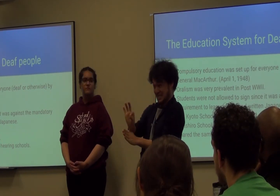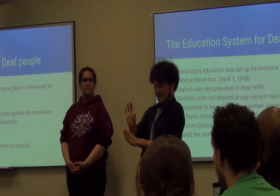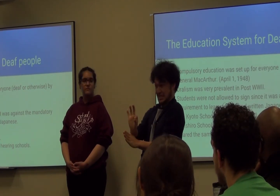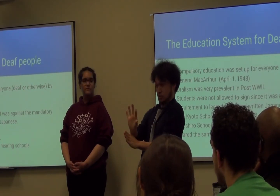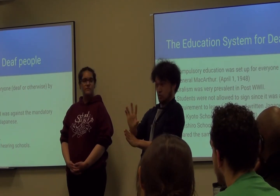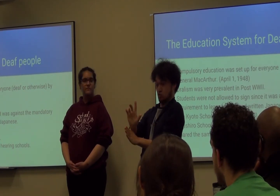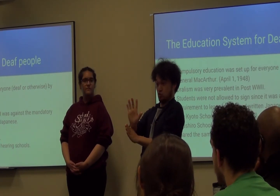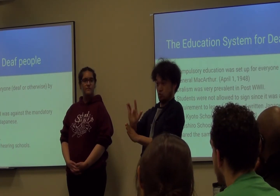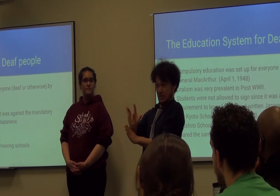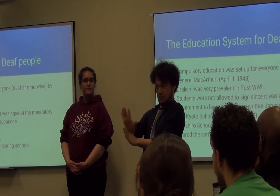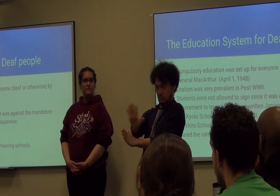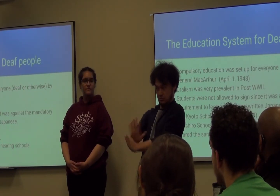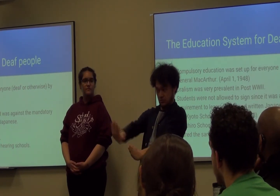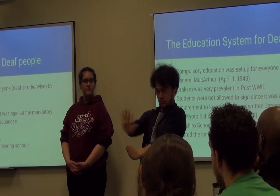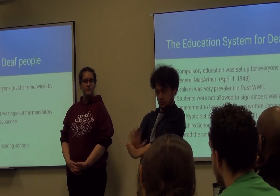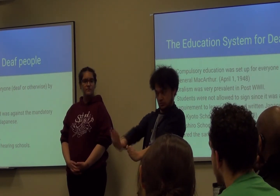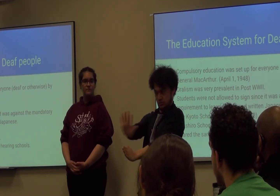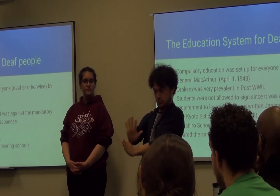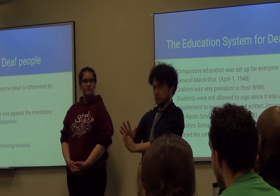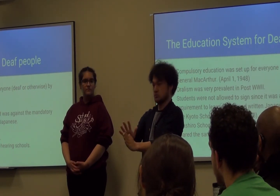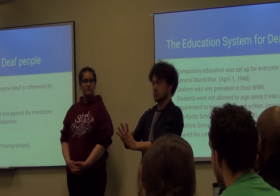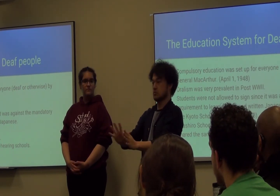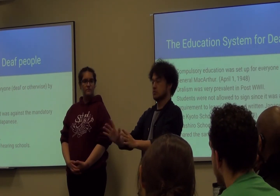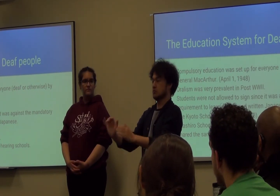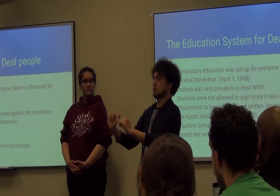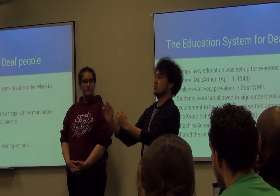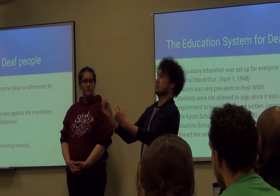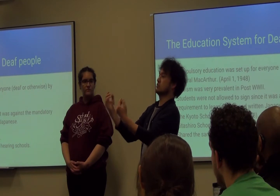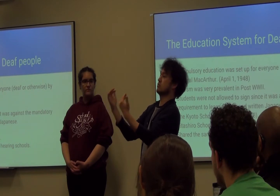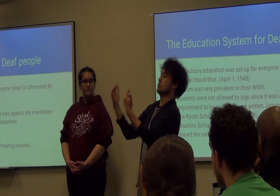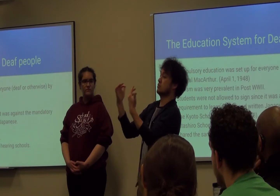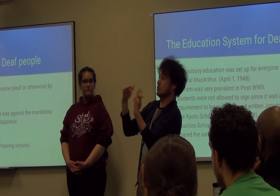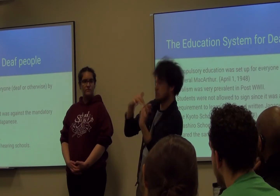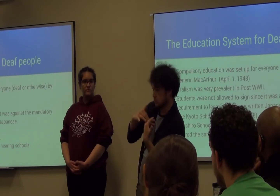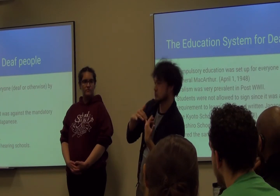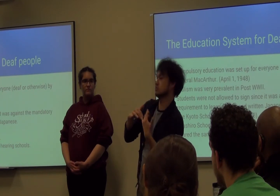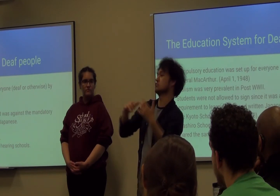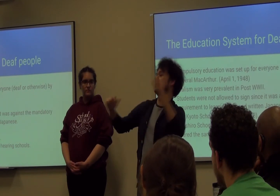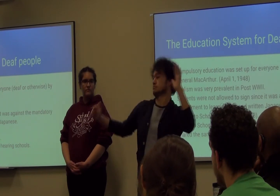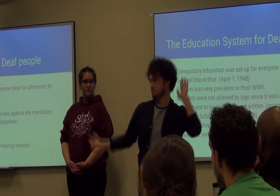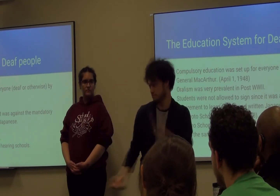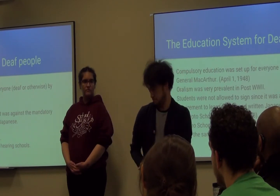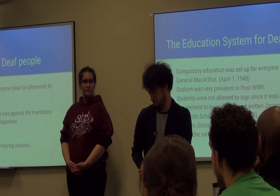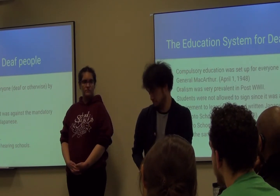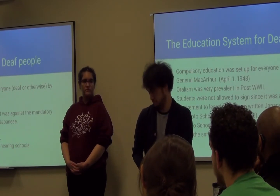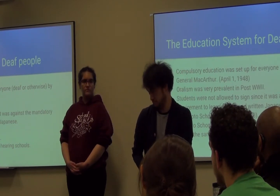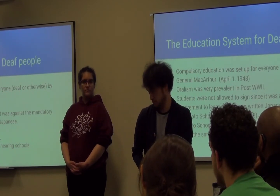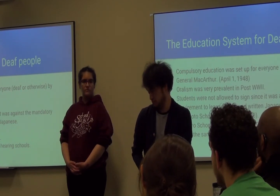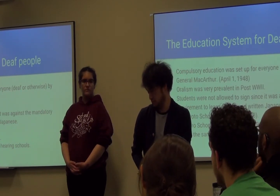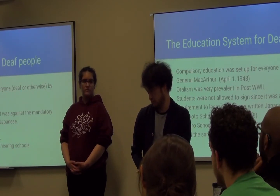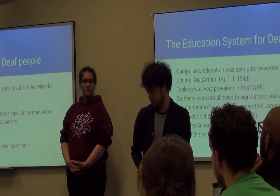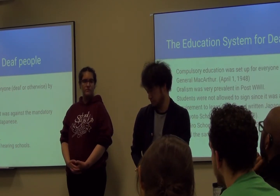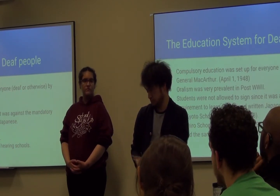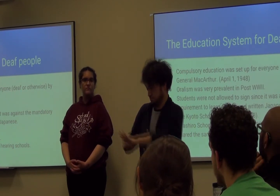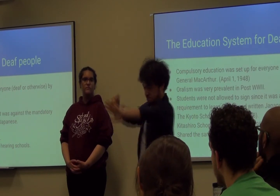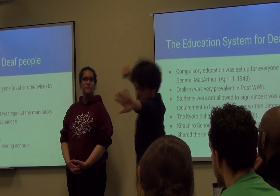yet until 1925 or so. And then when that influence came to Japan, they